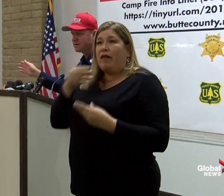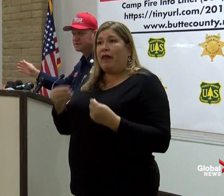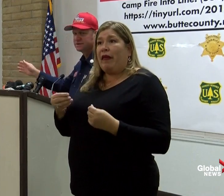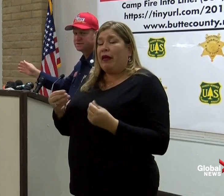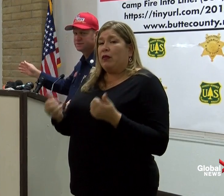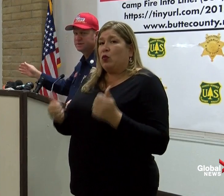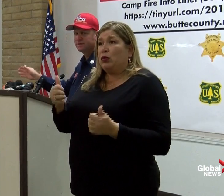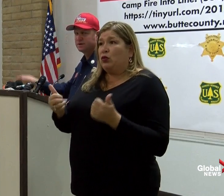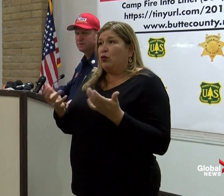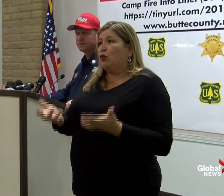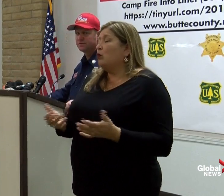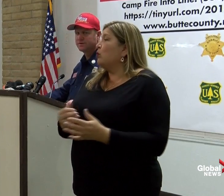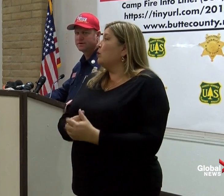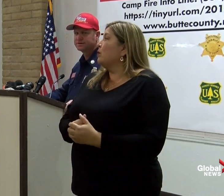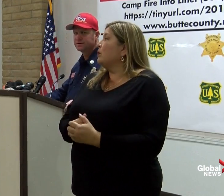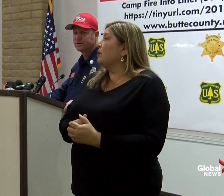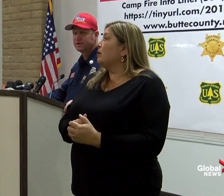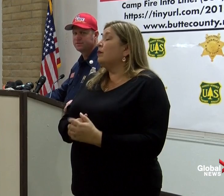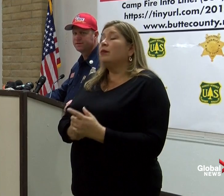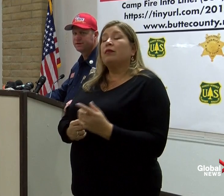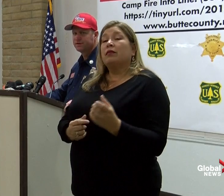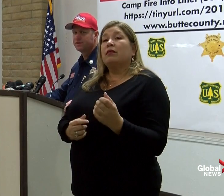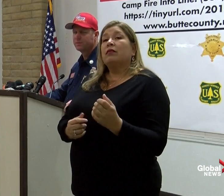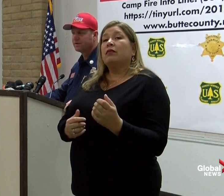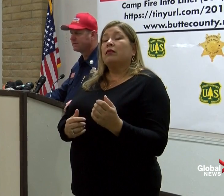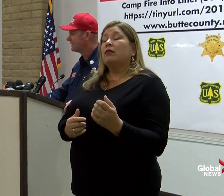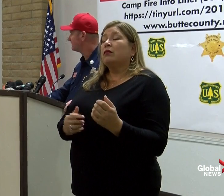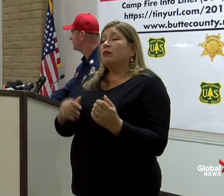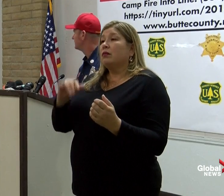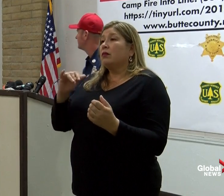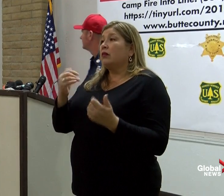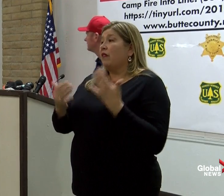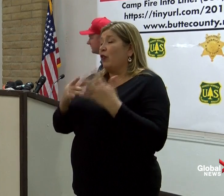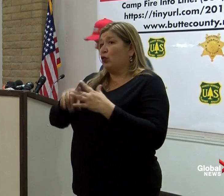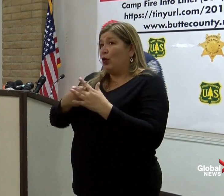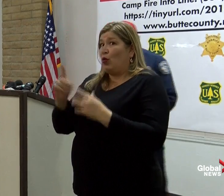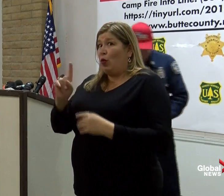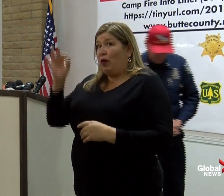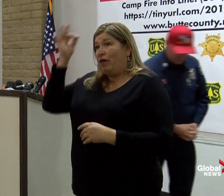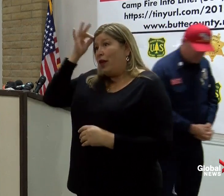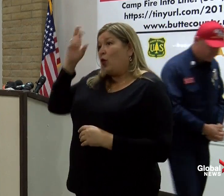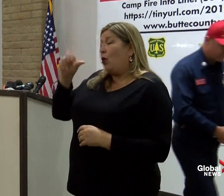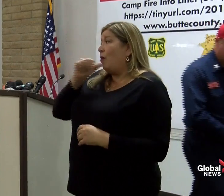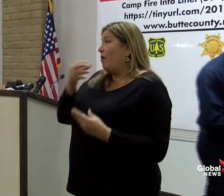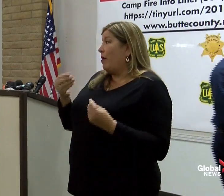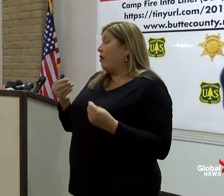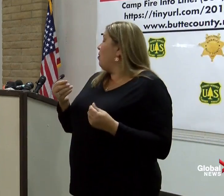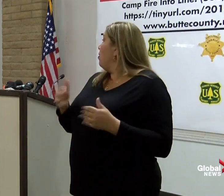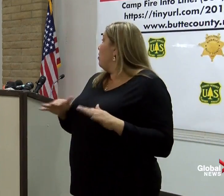So the question is, do we know yet whether the fire started on federal or private lands? That's correct.